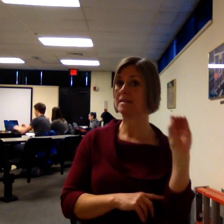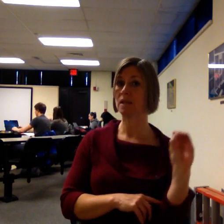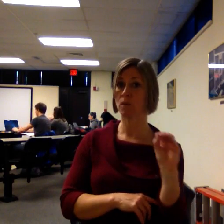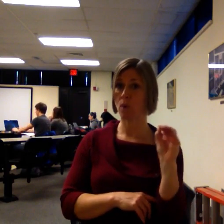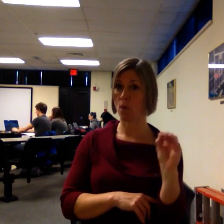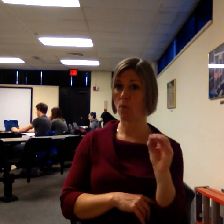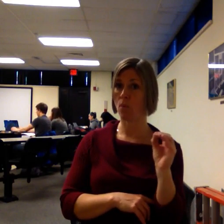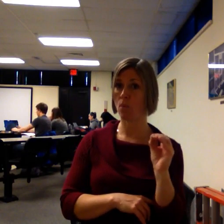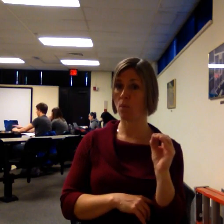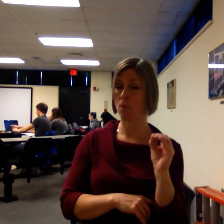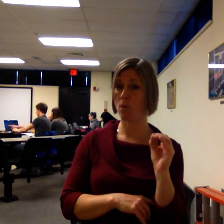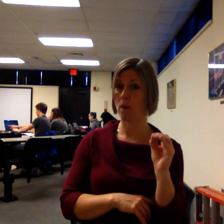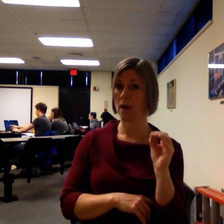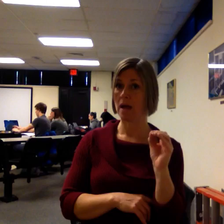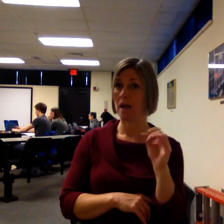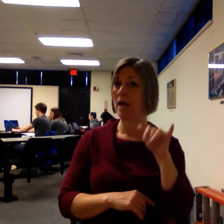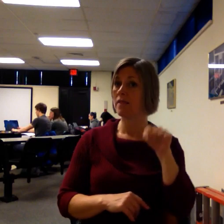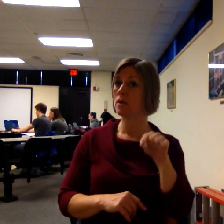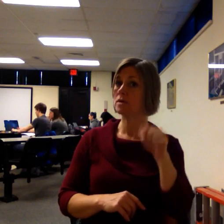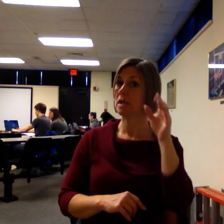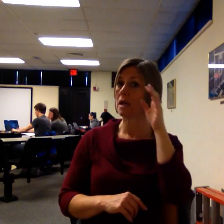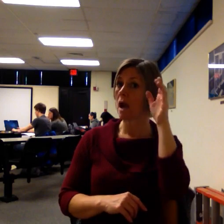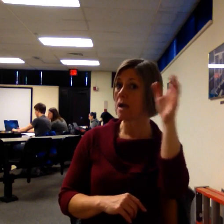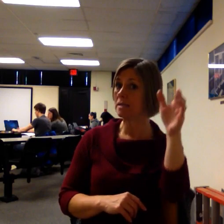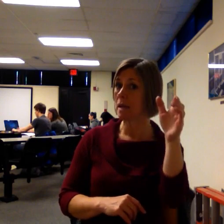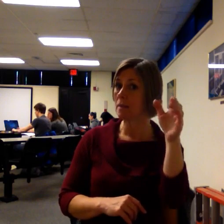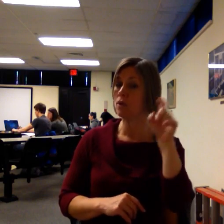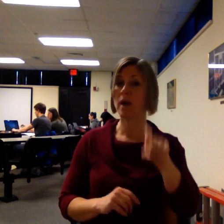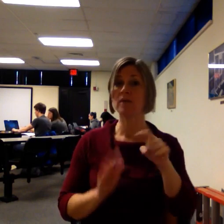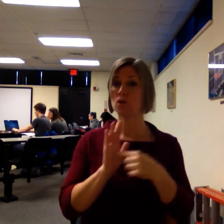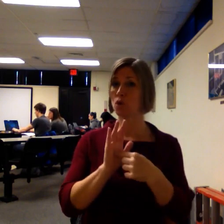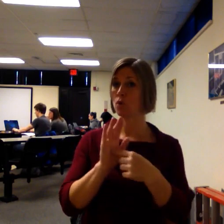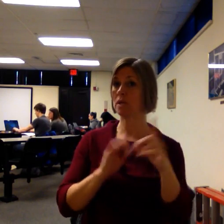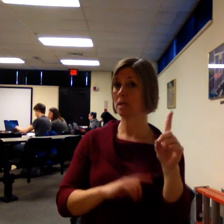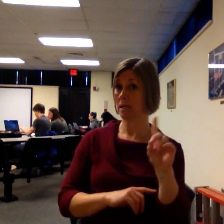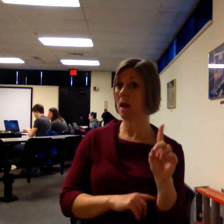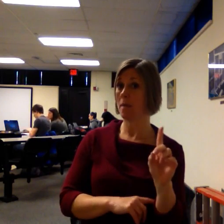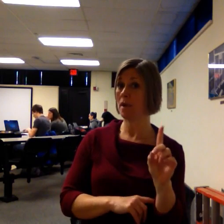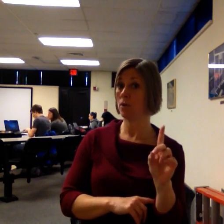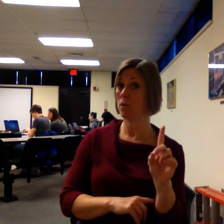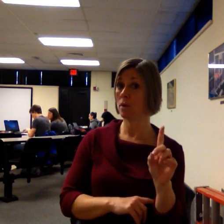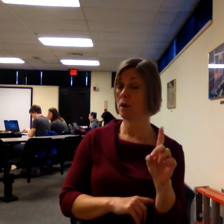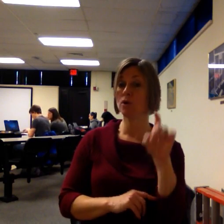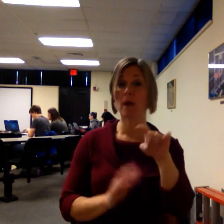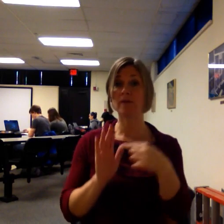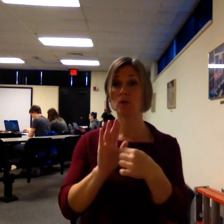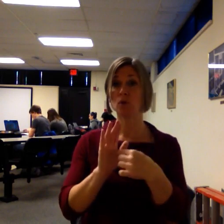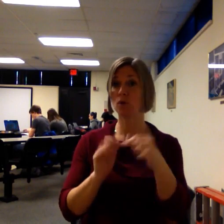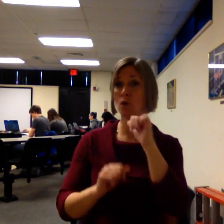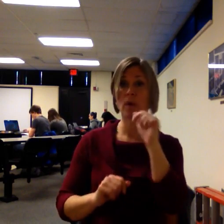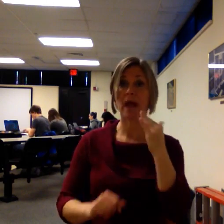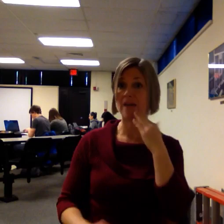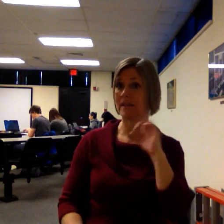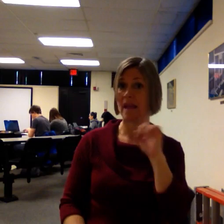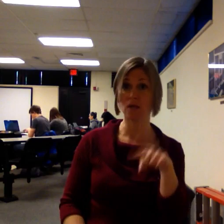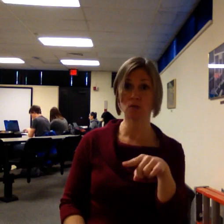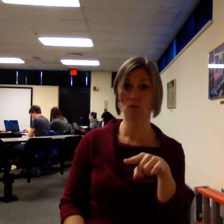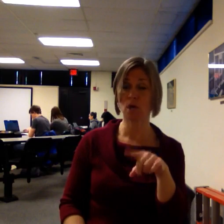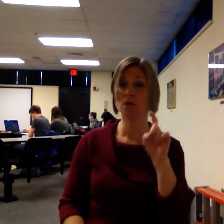There's a concept there though. So you have to show me your denominator. You have to show me that you don't get an answer. You have to show me the industry average, and then